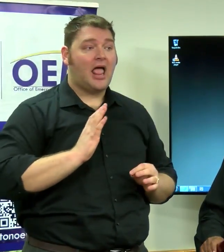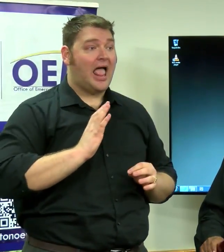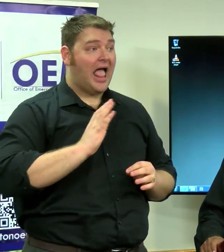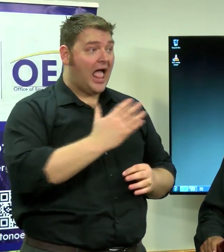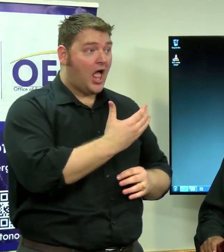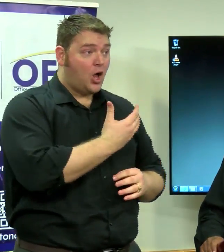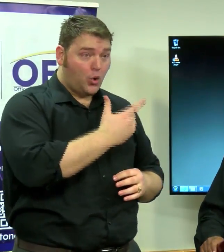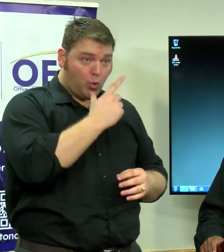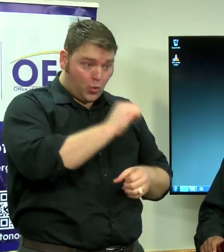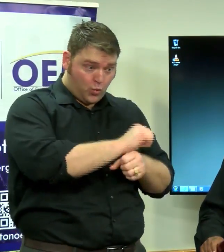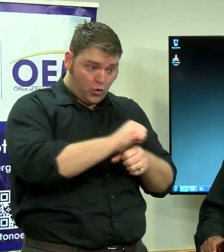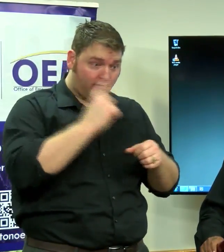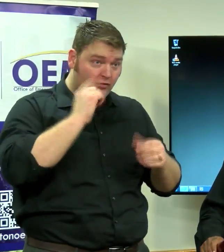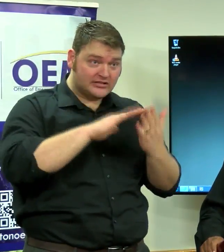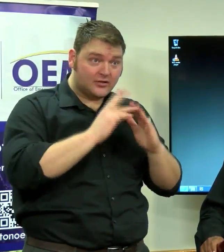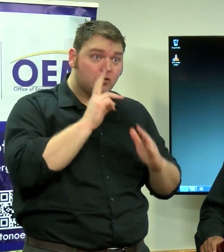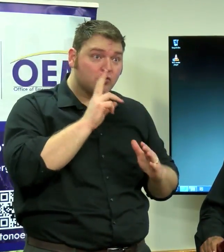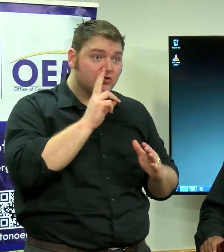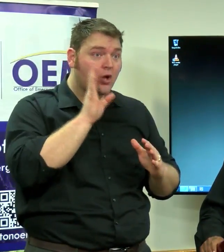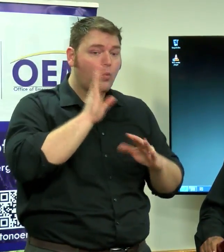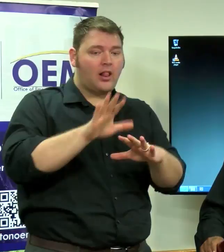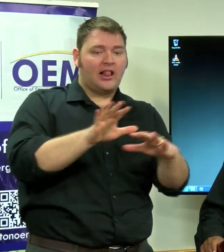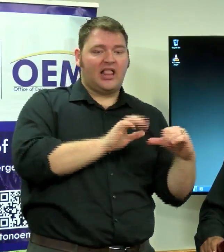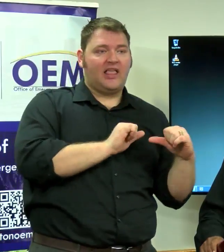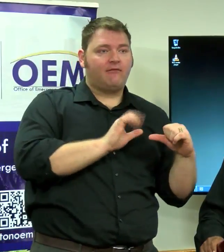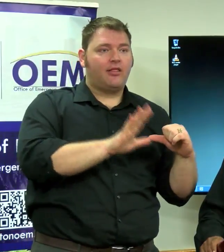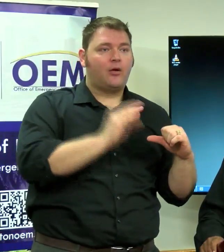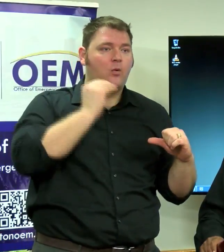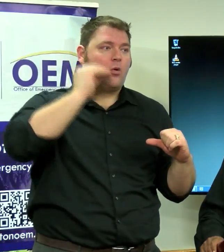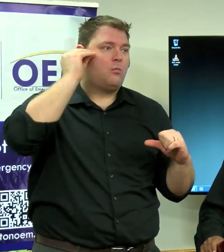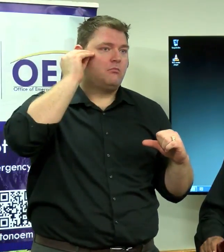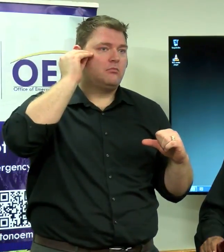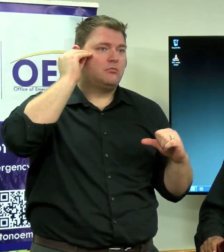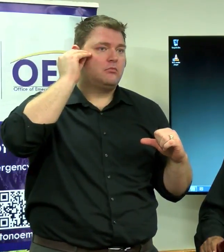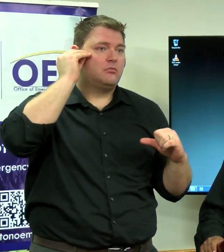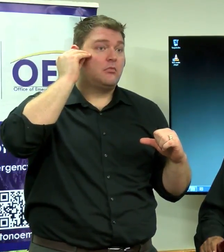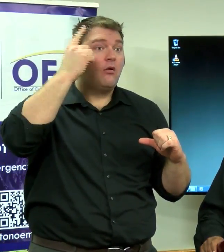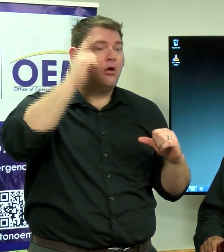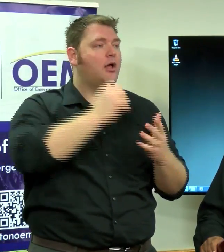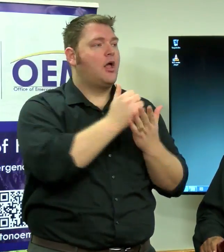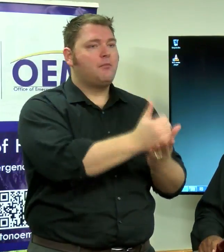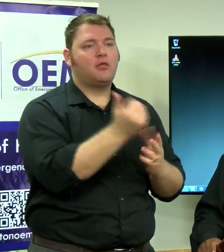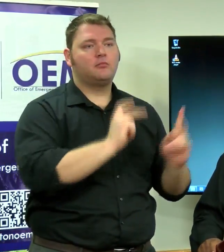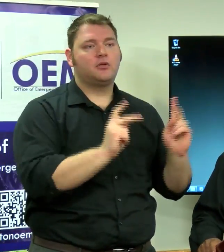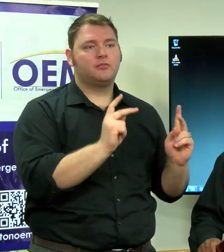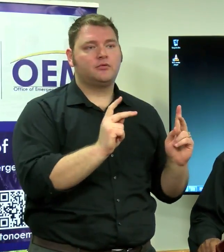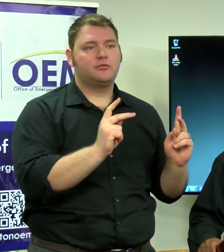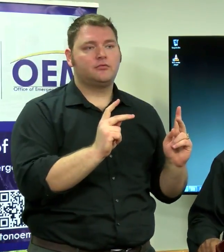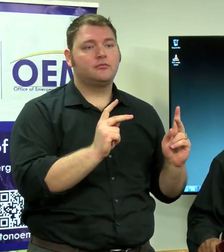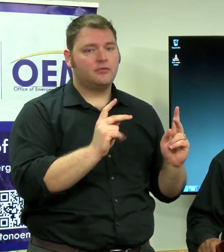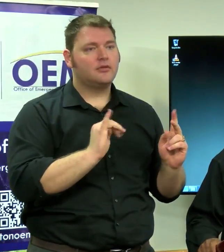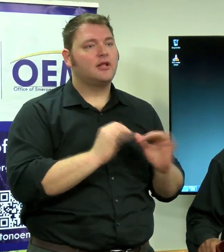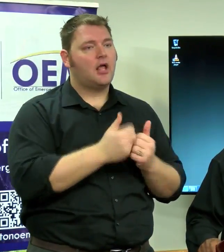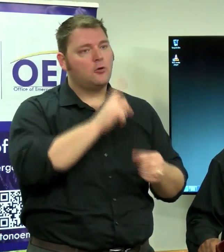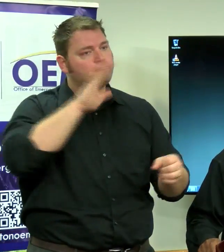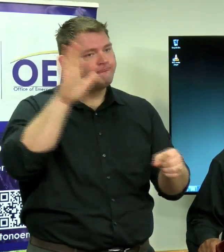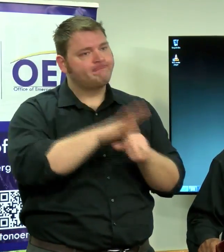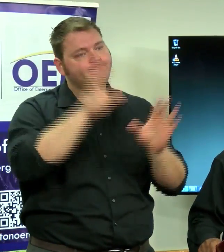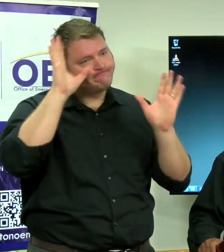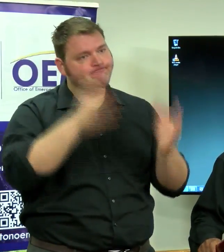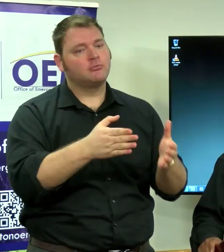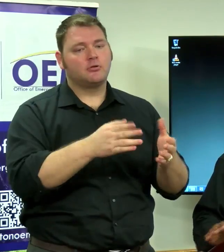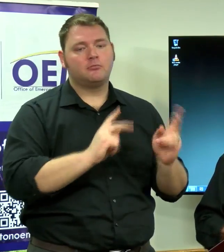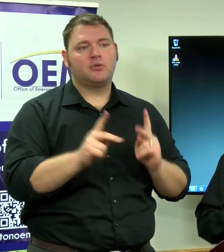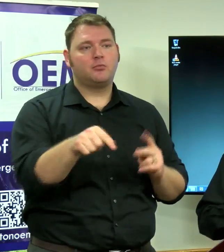own homes in order to assist others. That's how committed we are to addressing the needs of the people in this